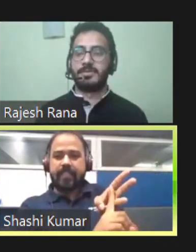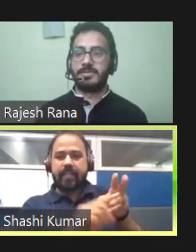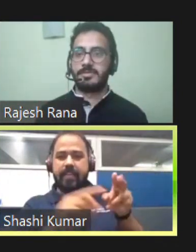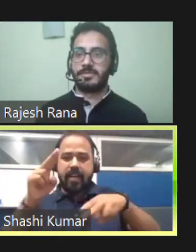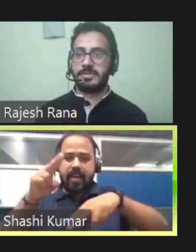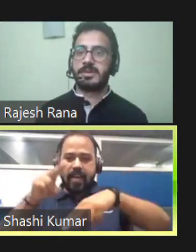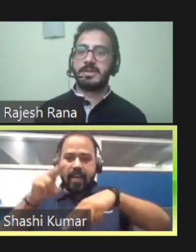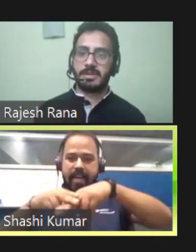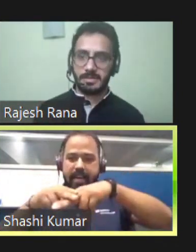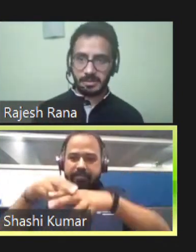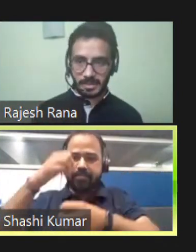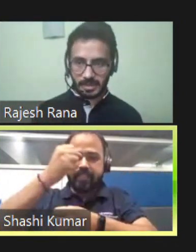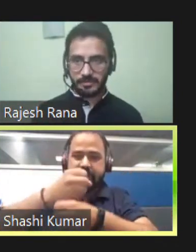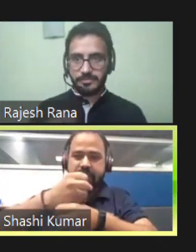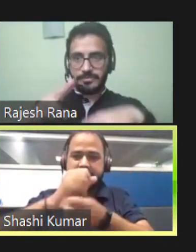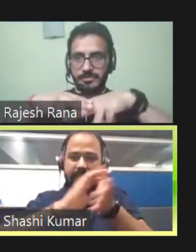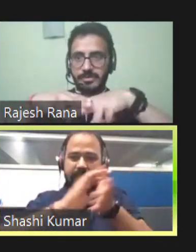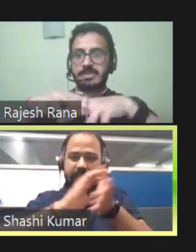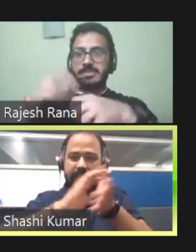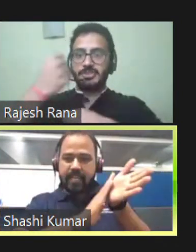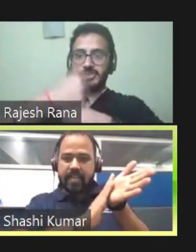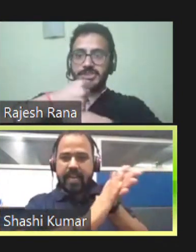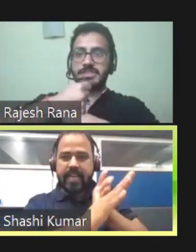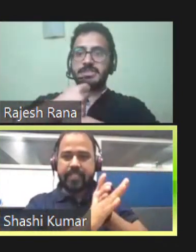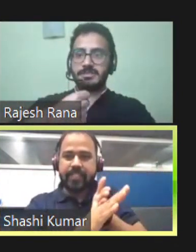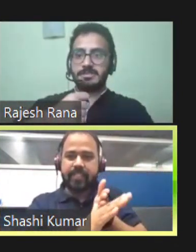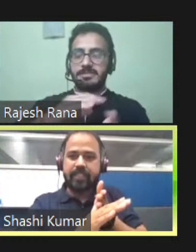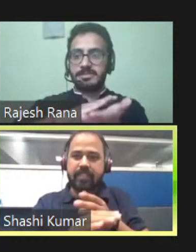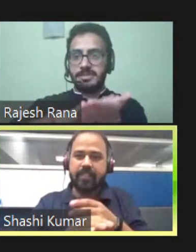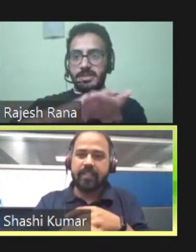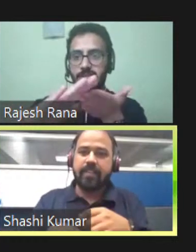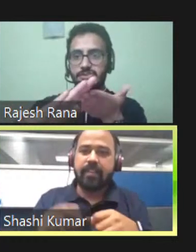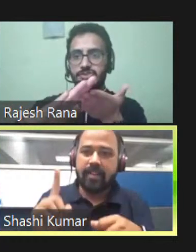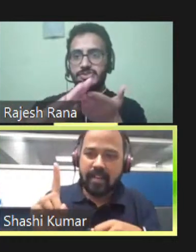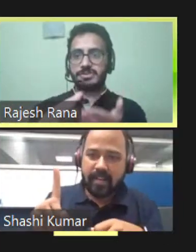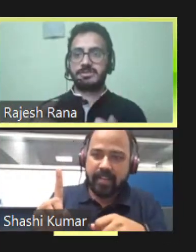E, F, G, H,